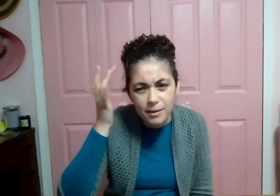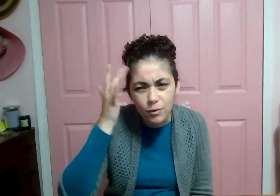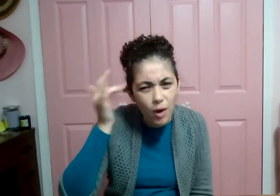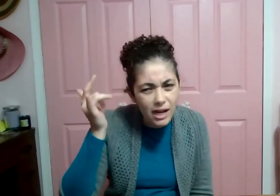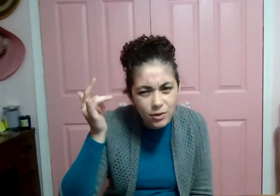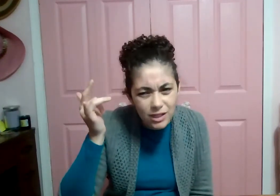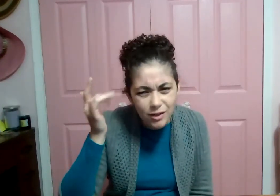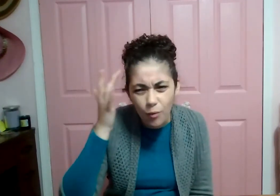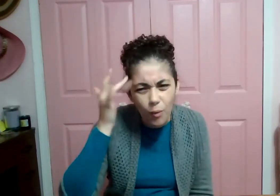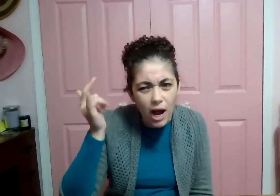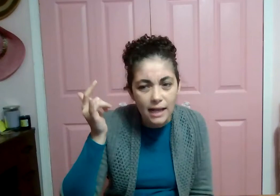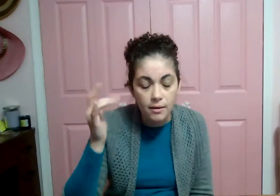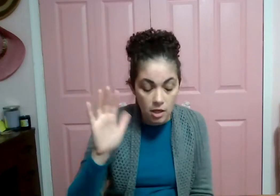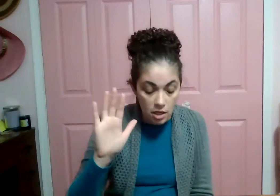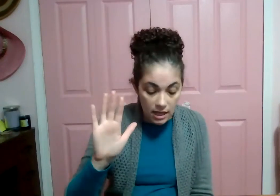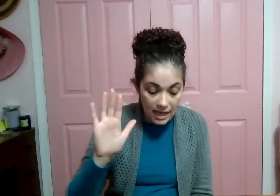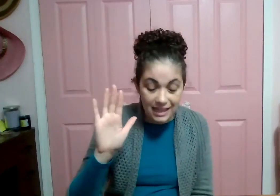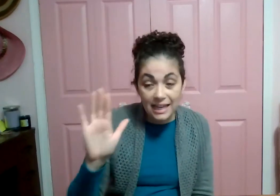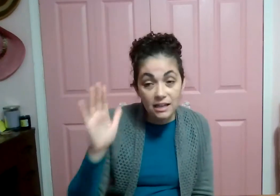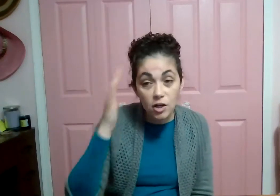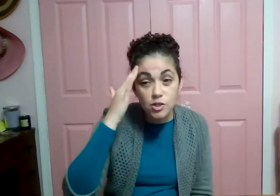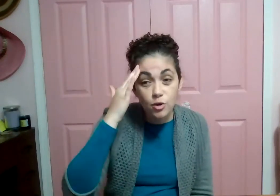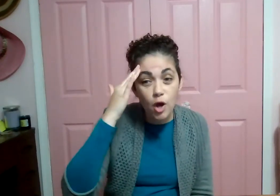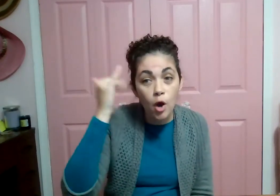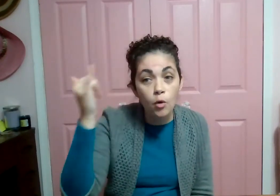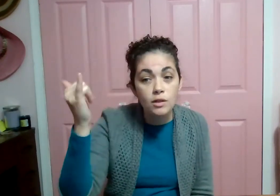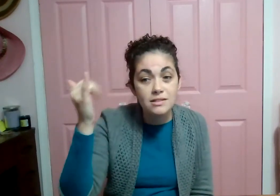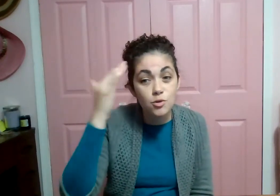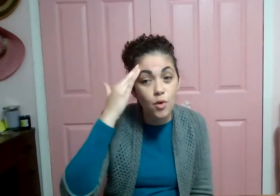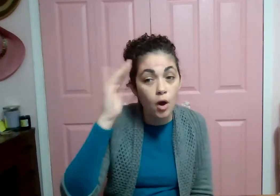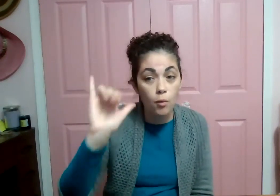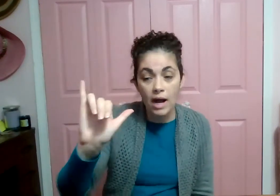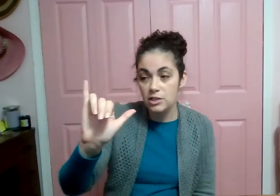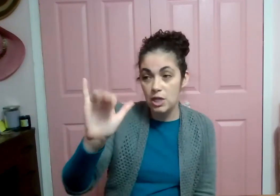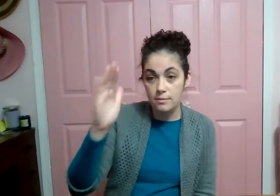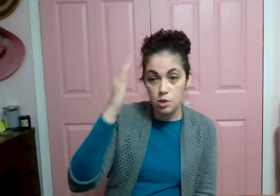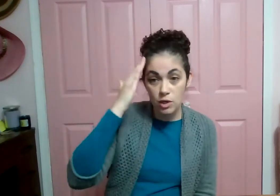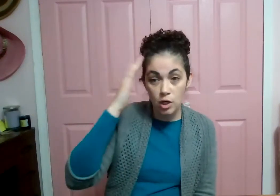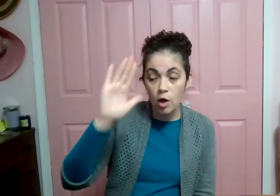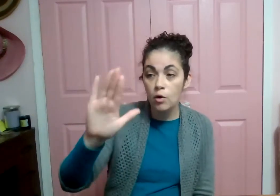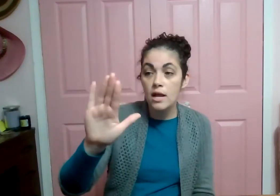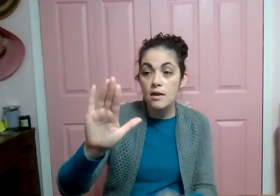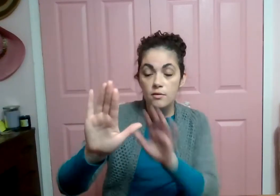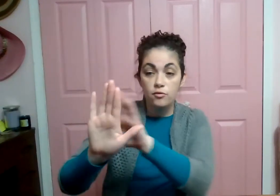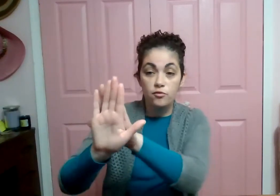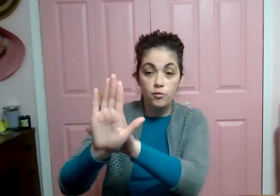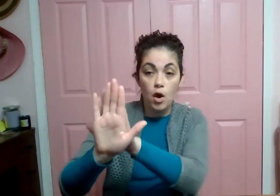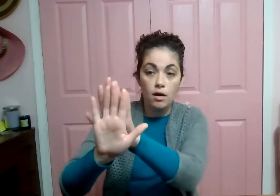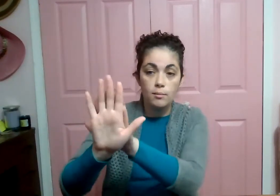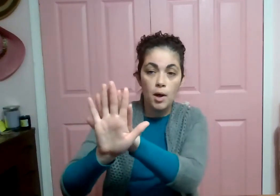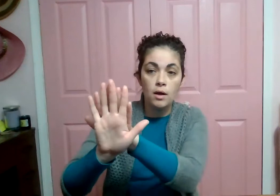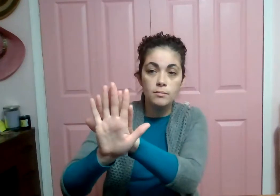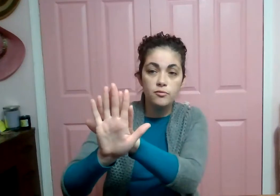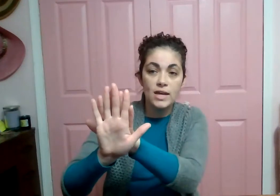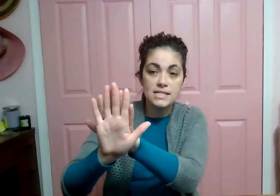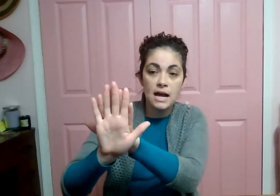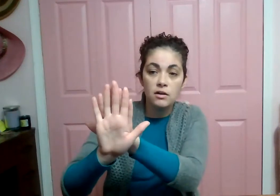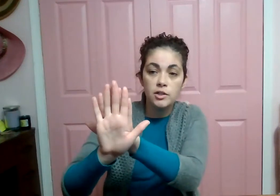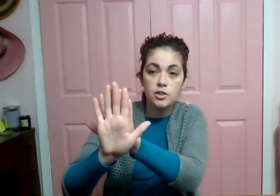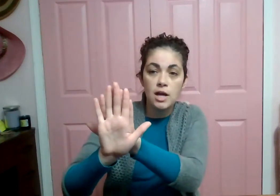happening? Why do you need to go? Why? It can also go to a Y shape. So you can go palm face out on your